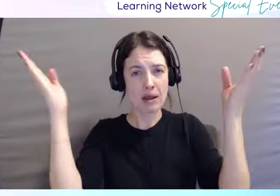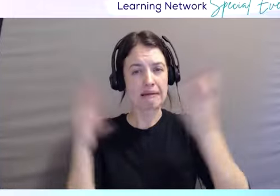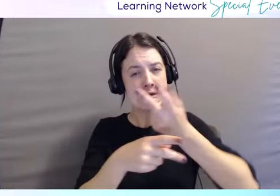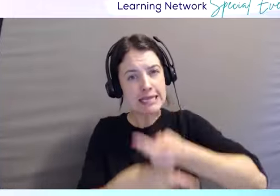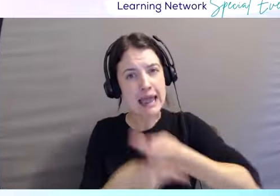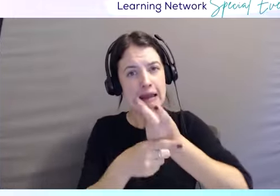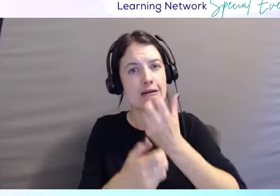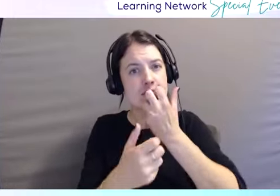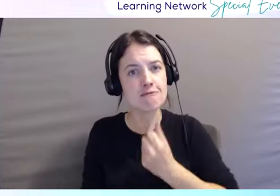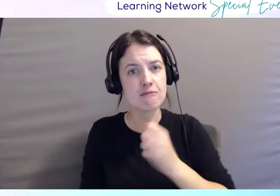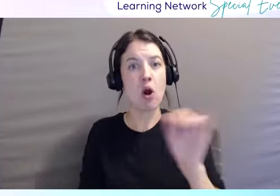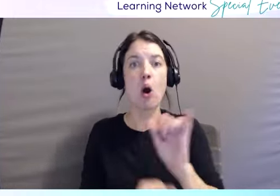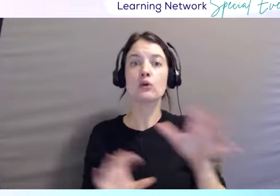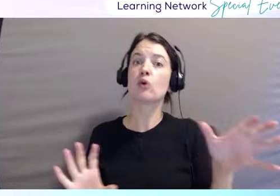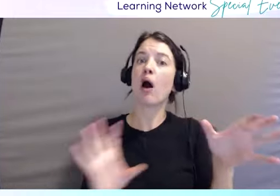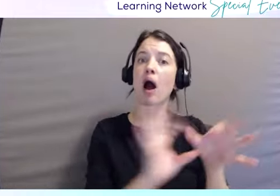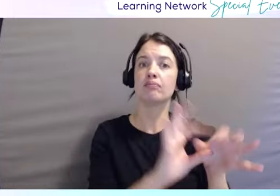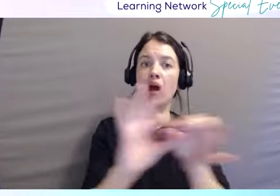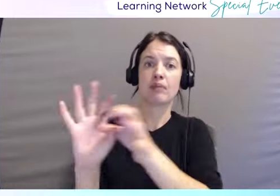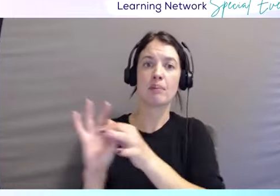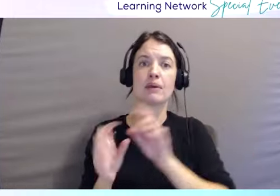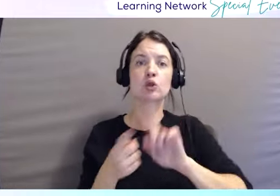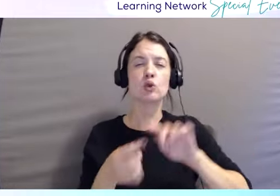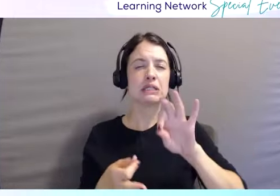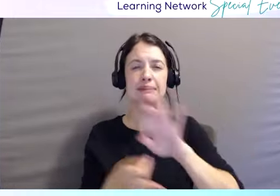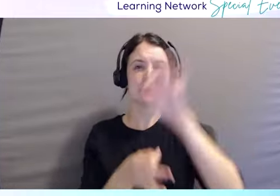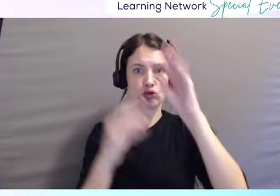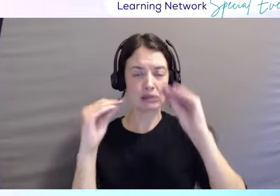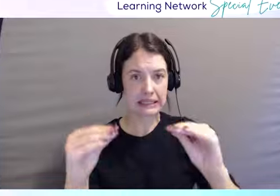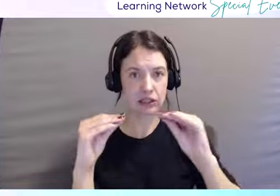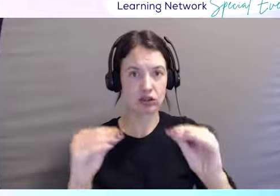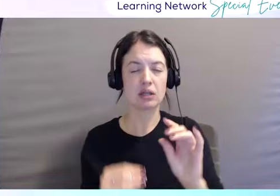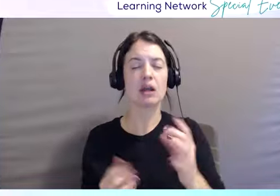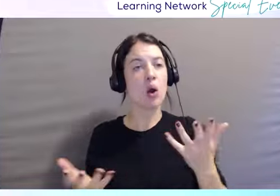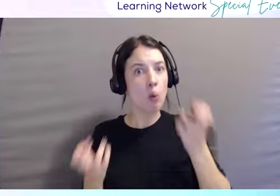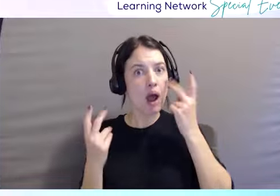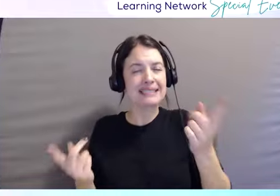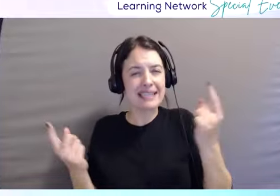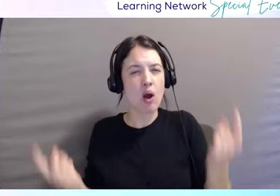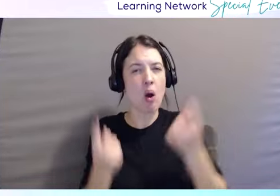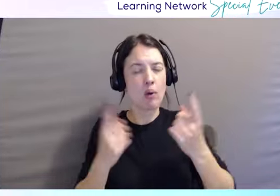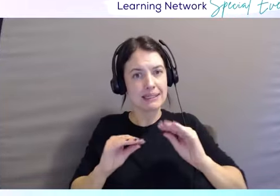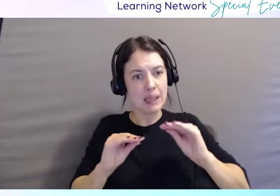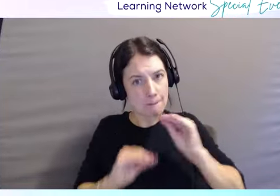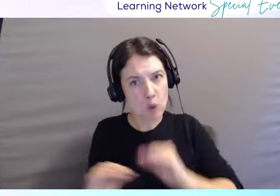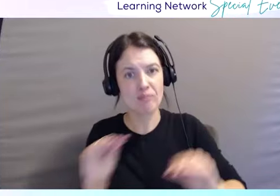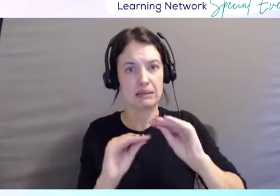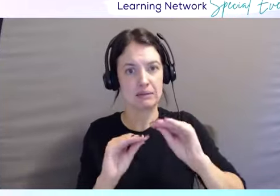of momentum and a healing journey, that there was always movement and momentum. There was always recovery to seek and to get and to